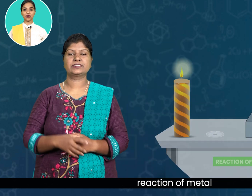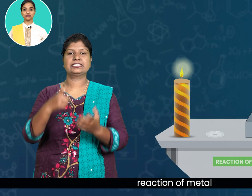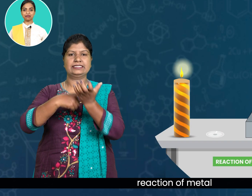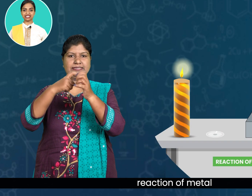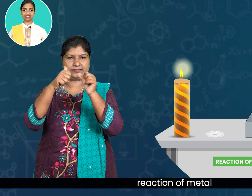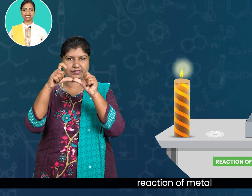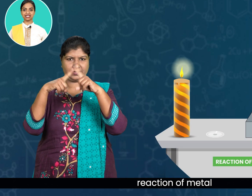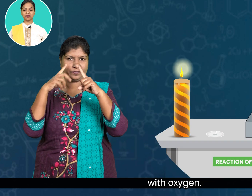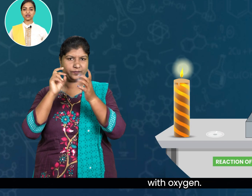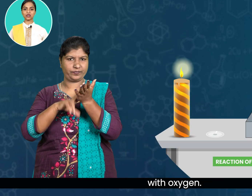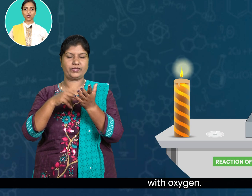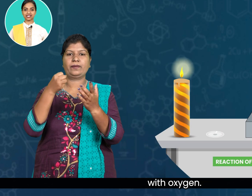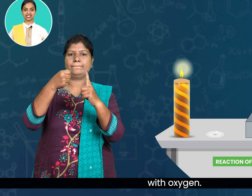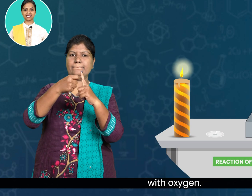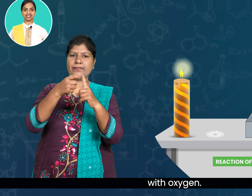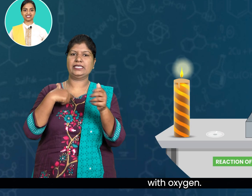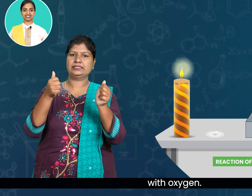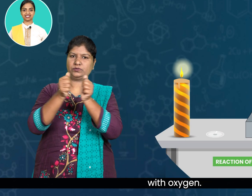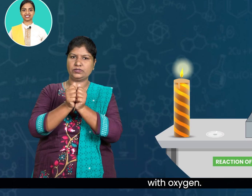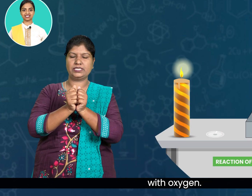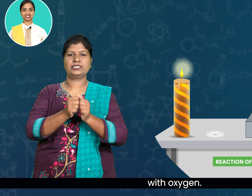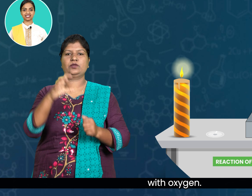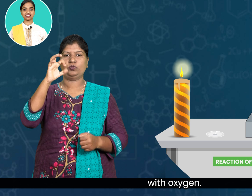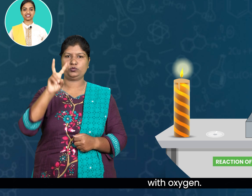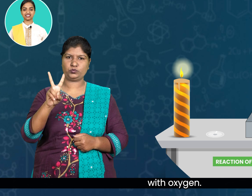Reaction of metal with oxygen.